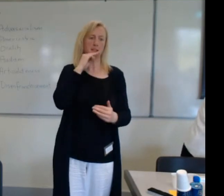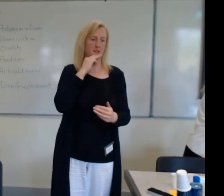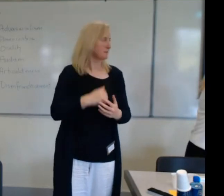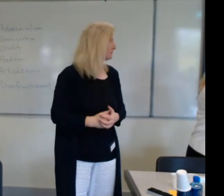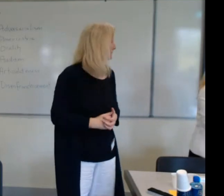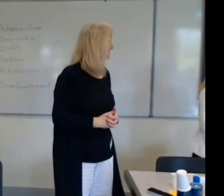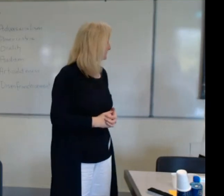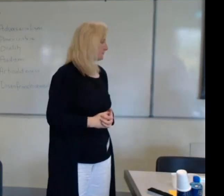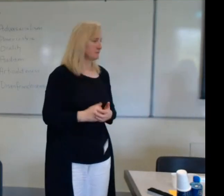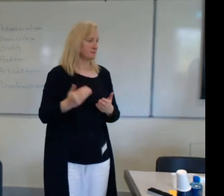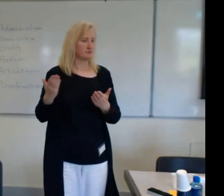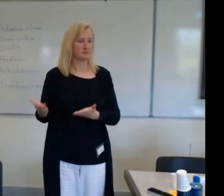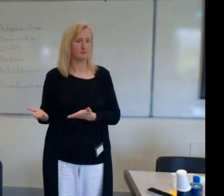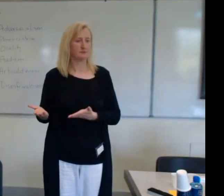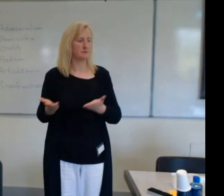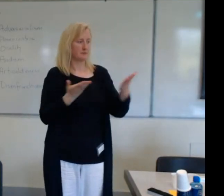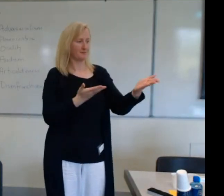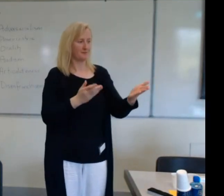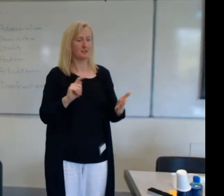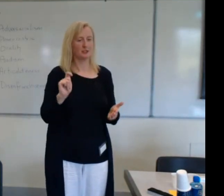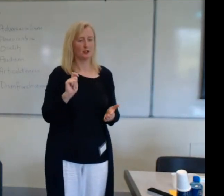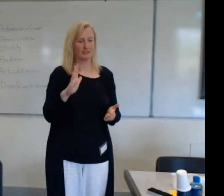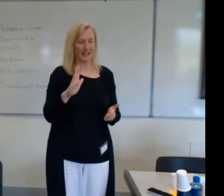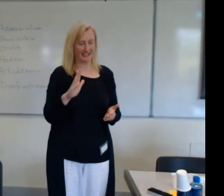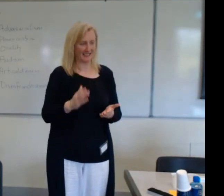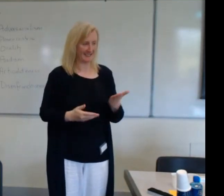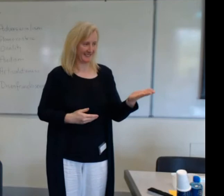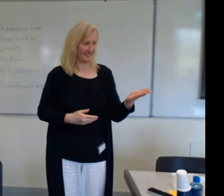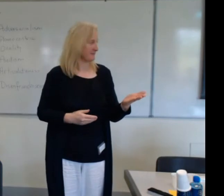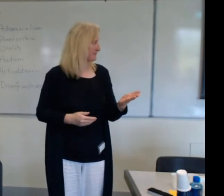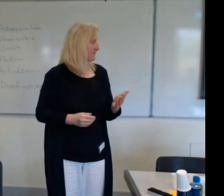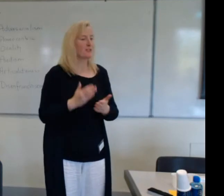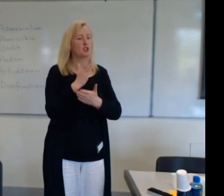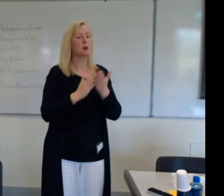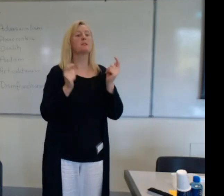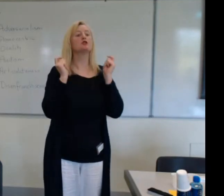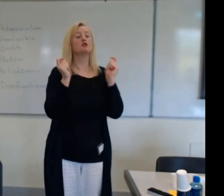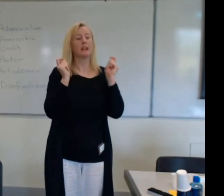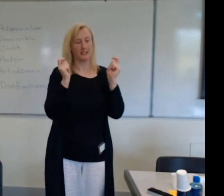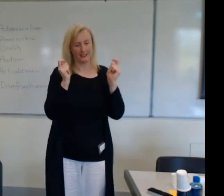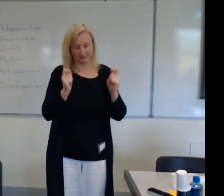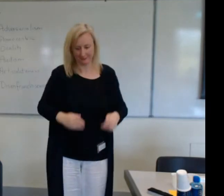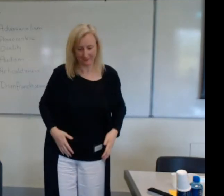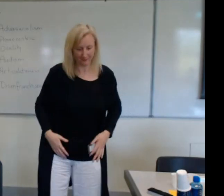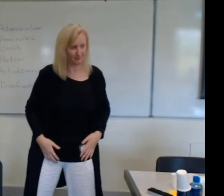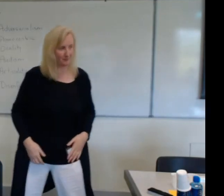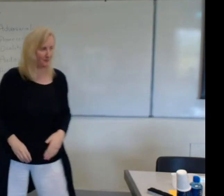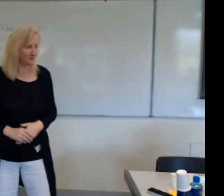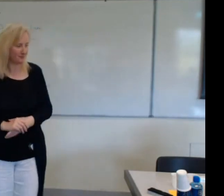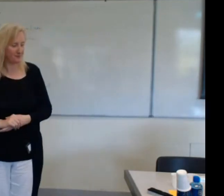And we're going to pilot, come on, Teresa, we're going to pilot some training for prospective deaf interpreters. So Teresa will tell you why that's